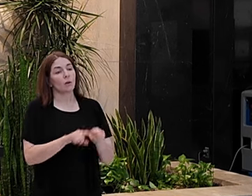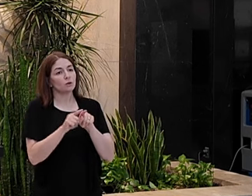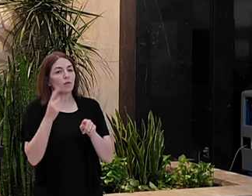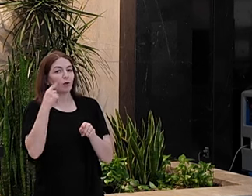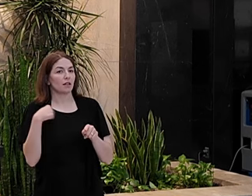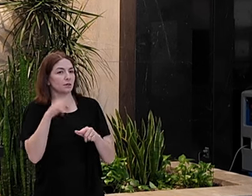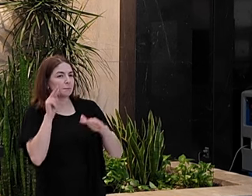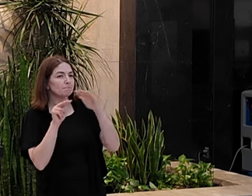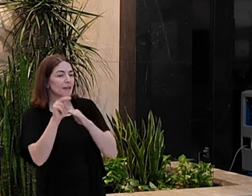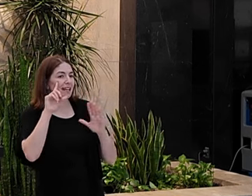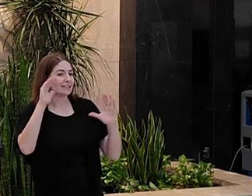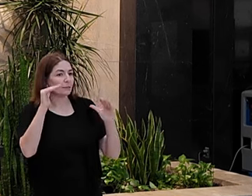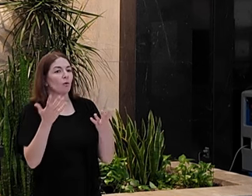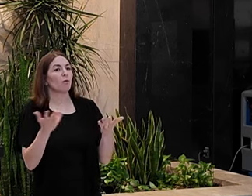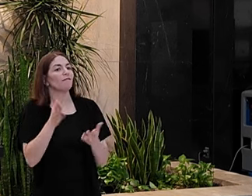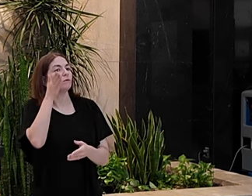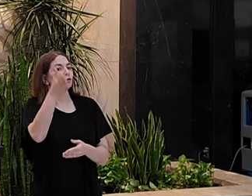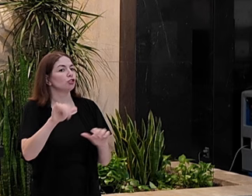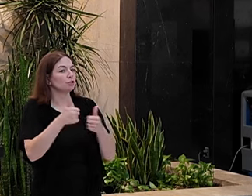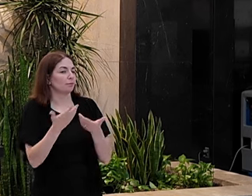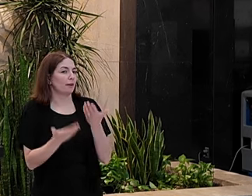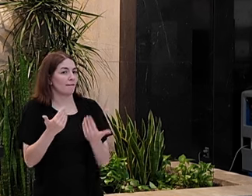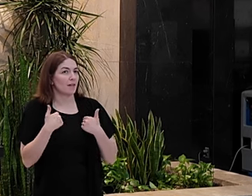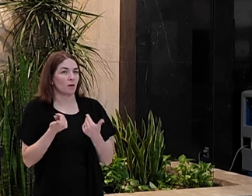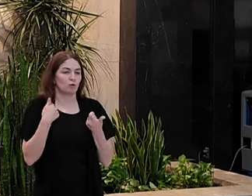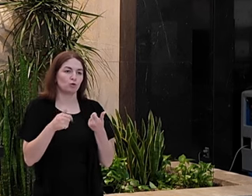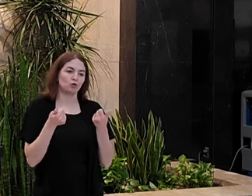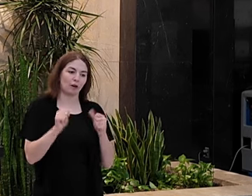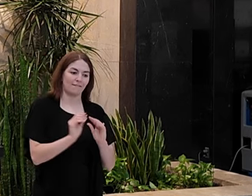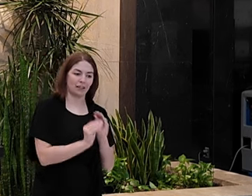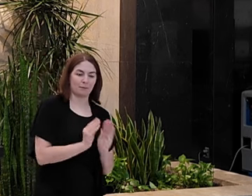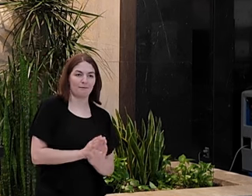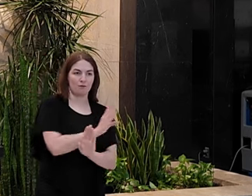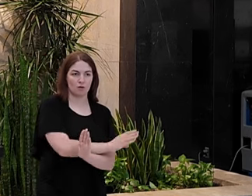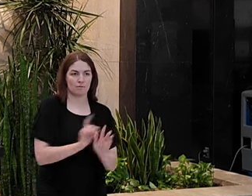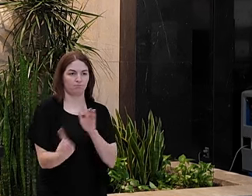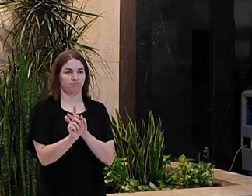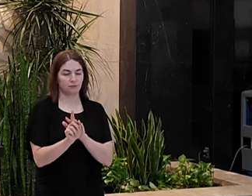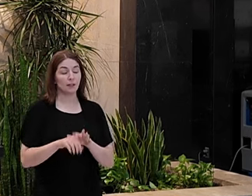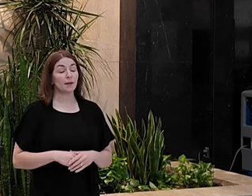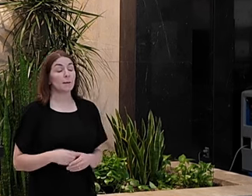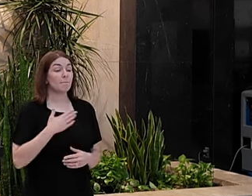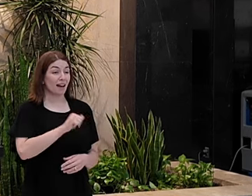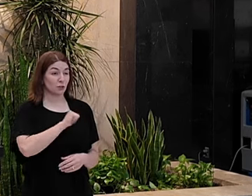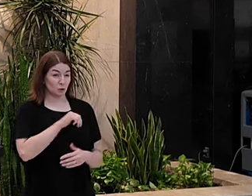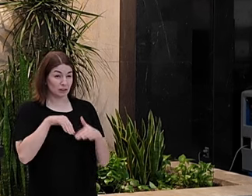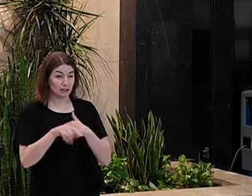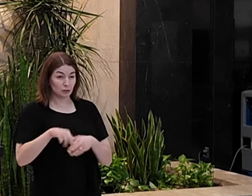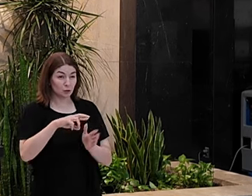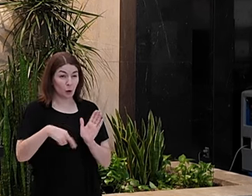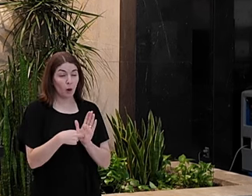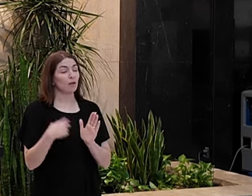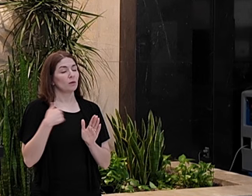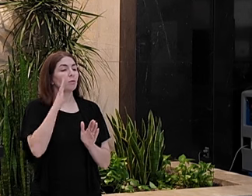future challenges may exist, and try to head them off at the pass. But my attitude coming into this role has been, we're not